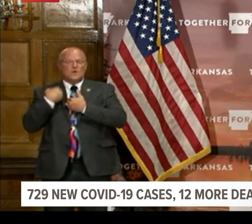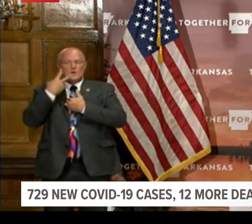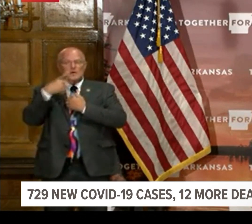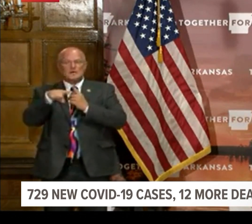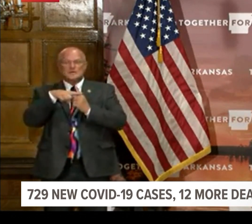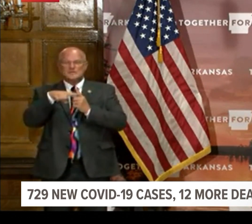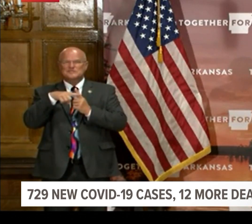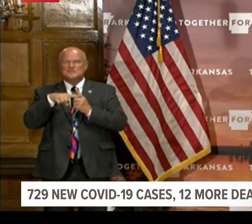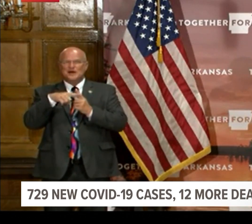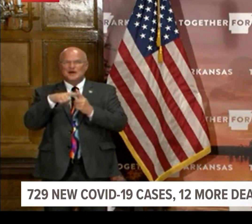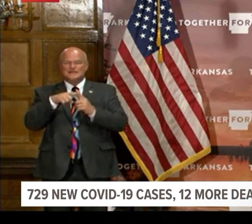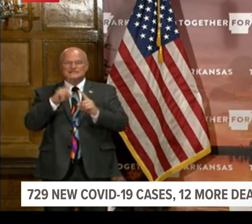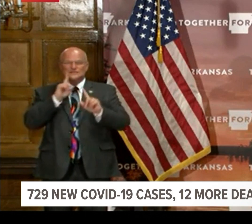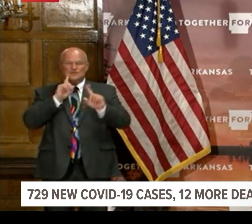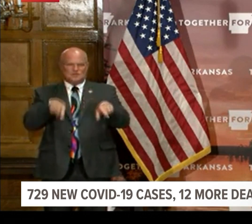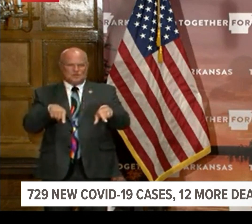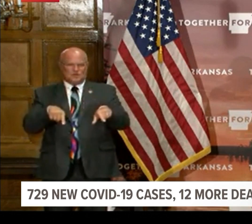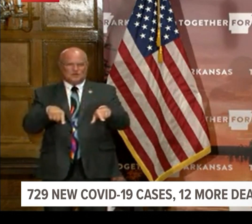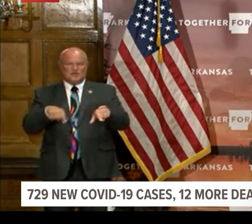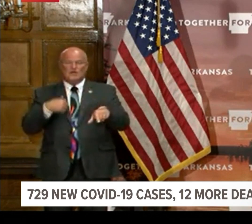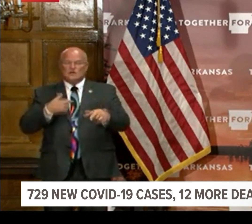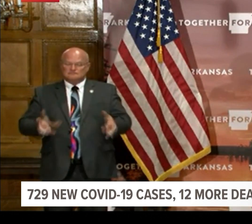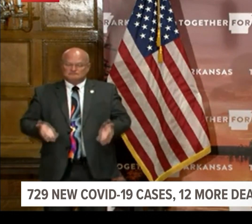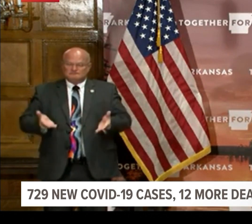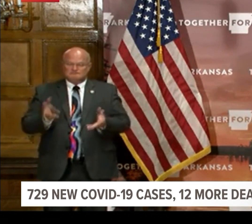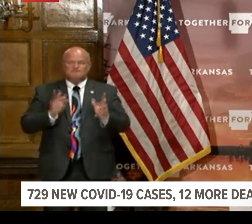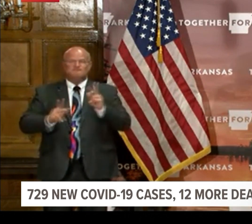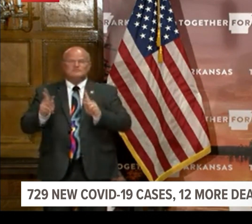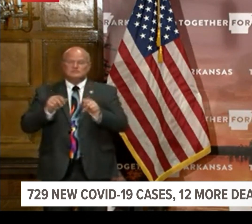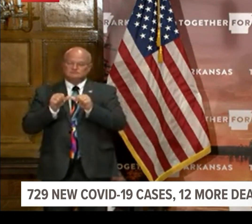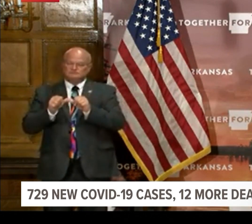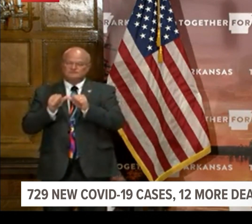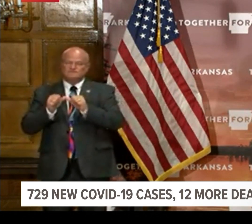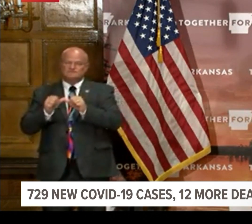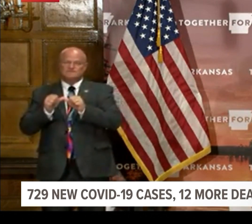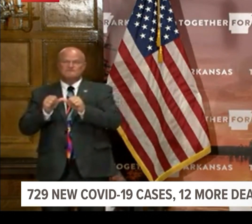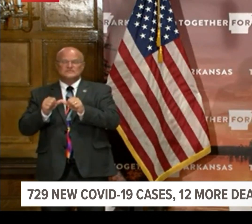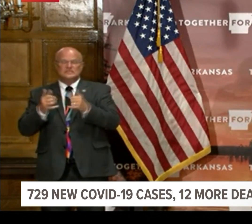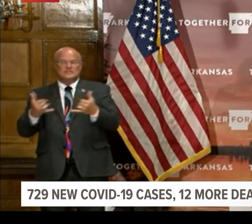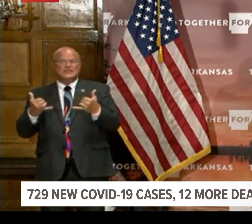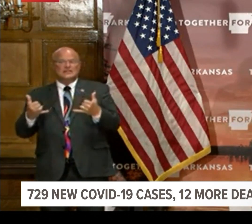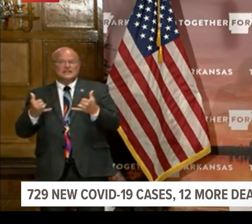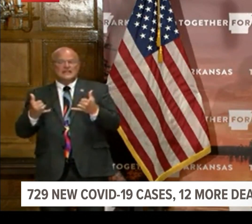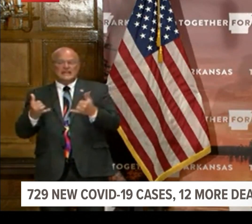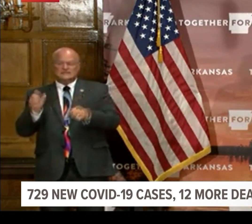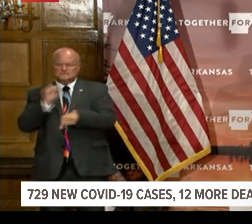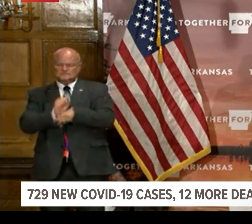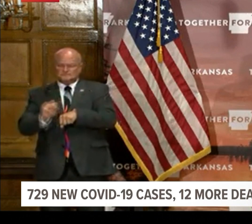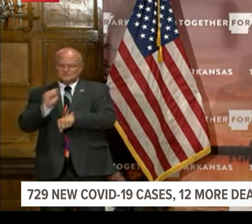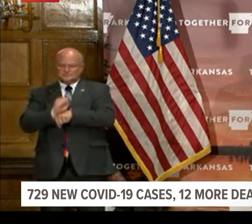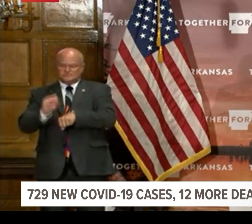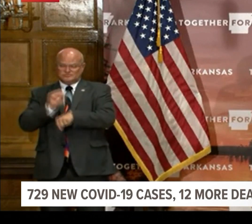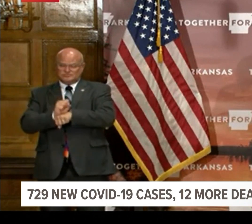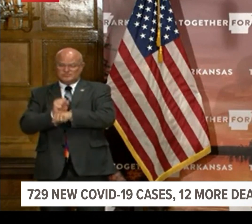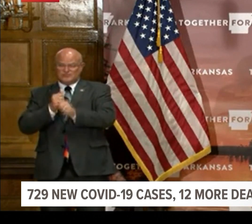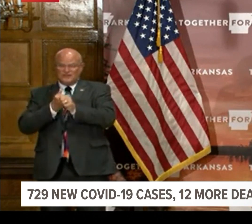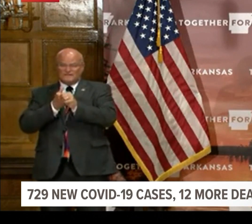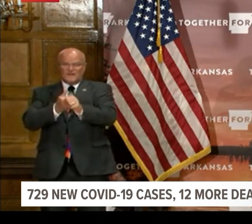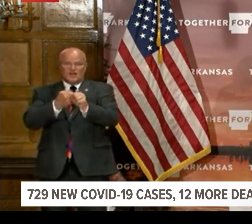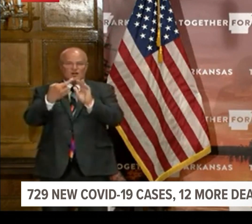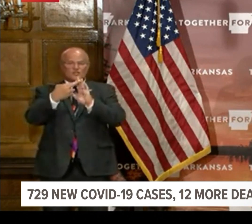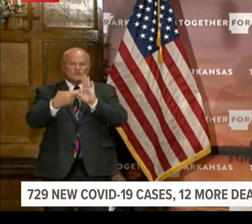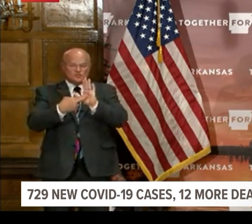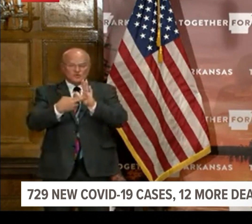positive outcome. We want to encourage everyone to continue to make every effort to follow the rules and